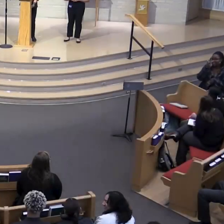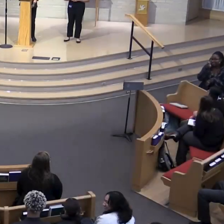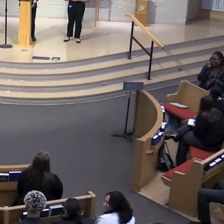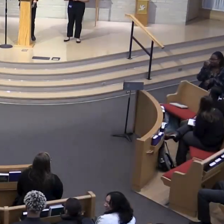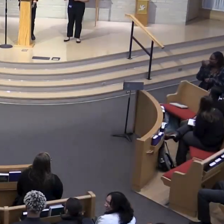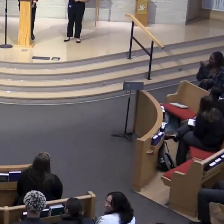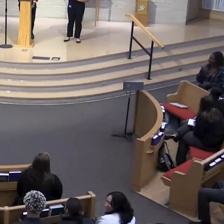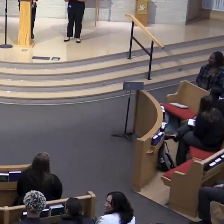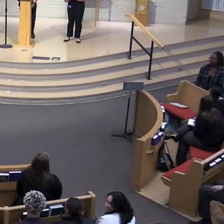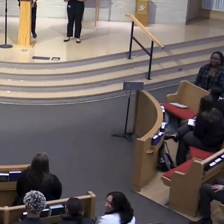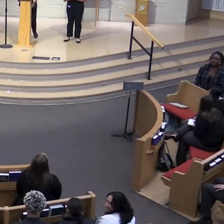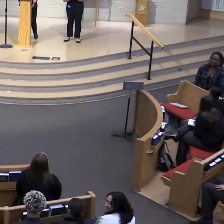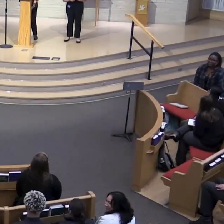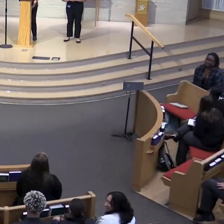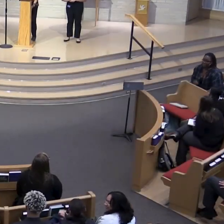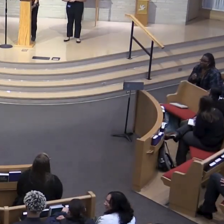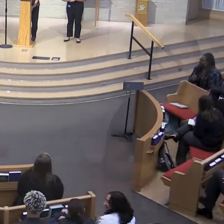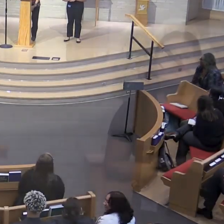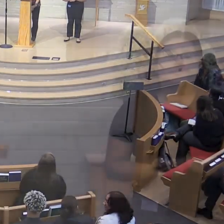Good morning.